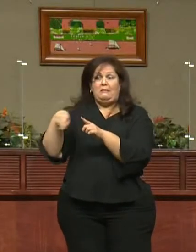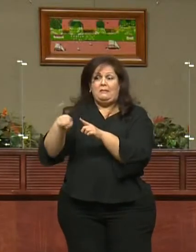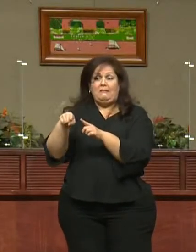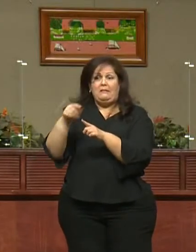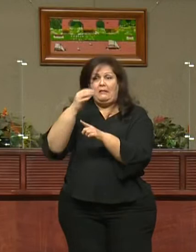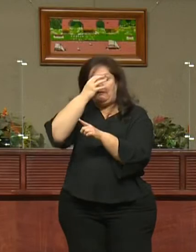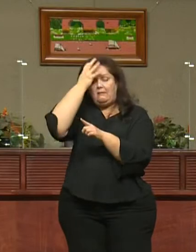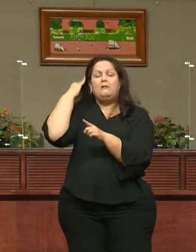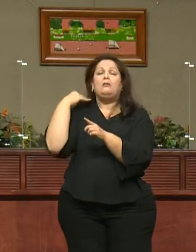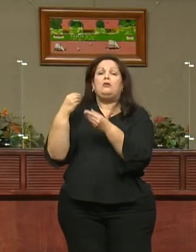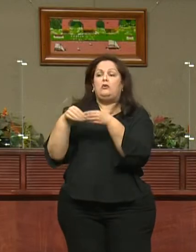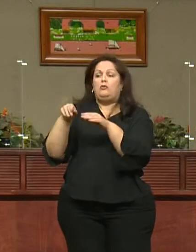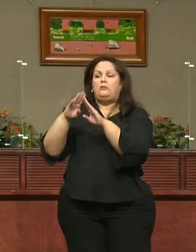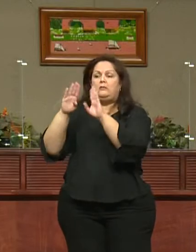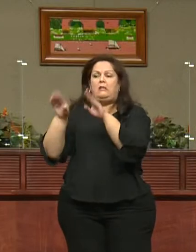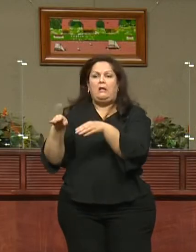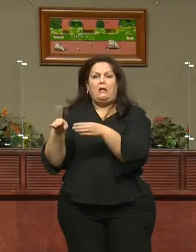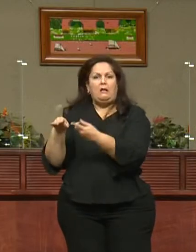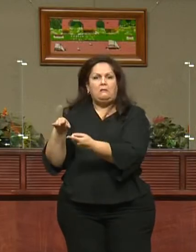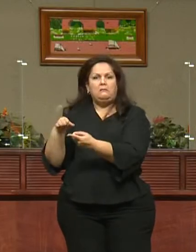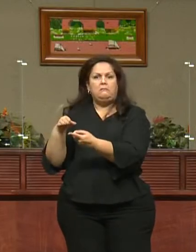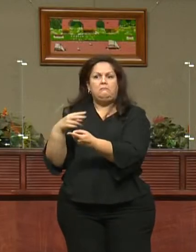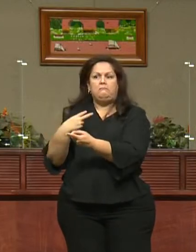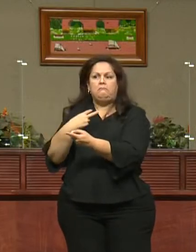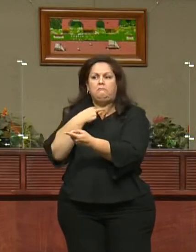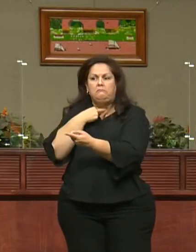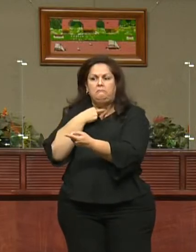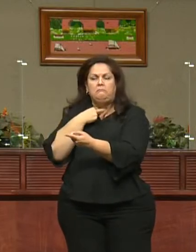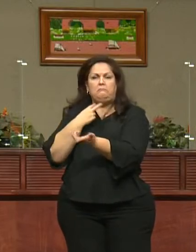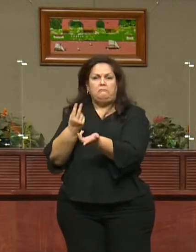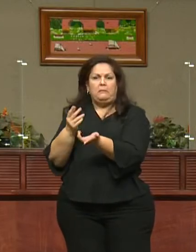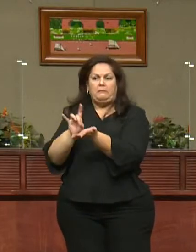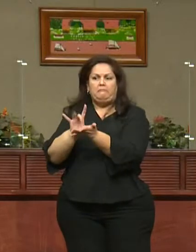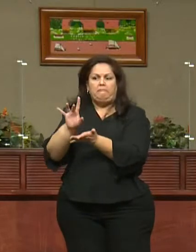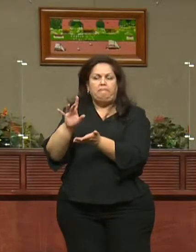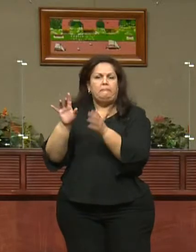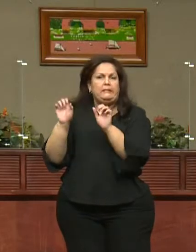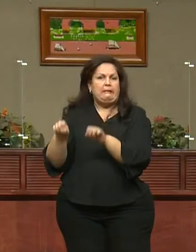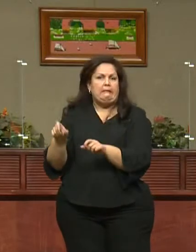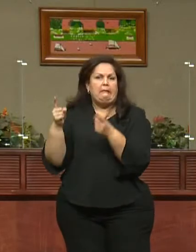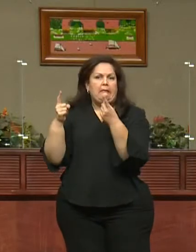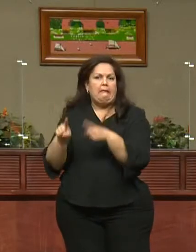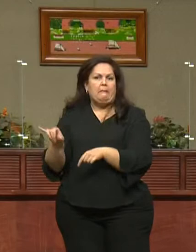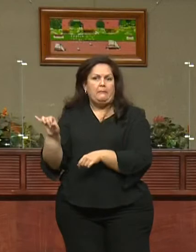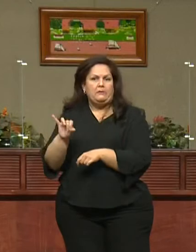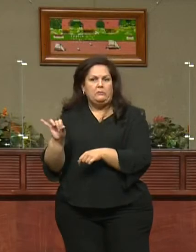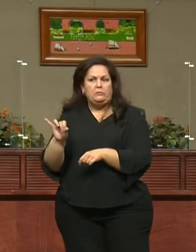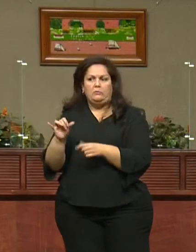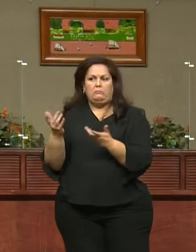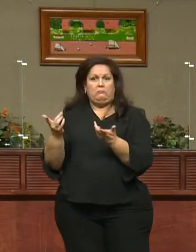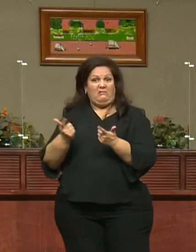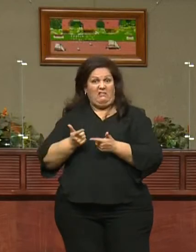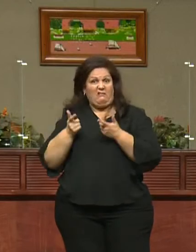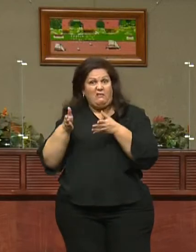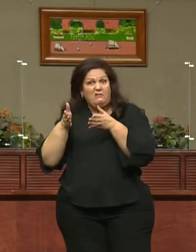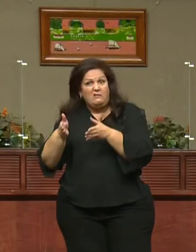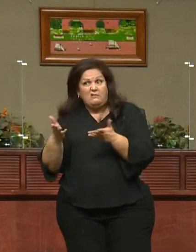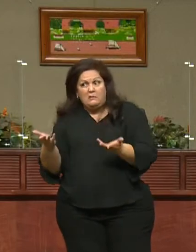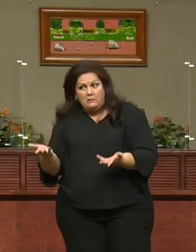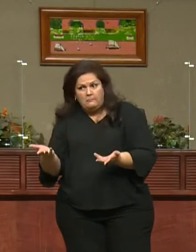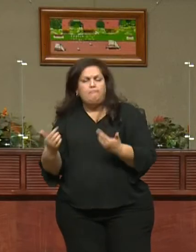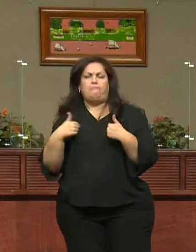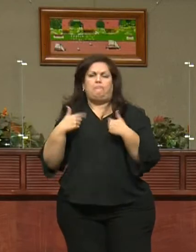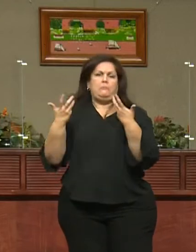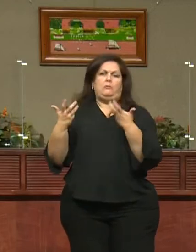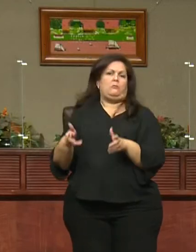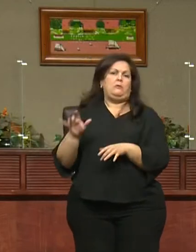their home, run the risk of potentially being evicted, homeless, and we want to avoid